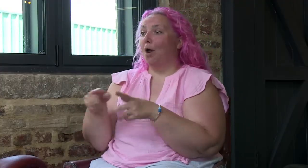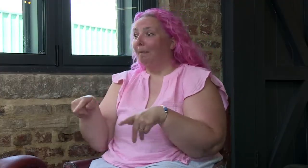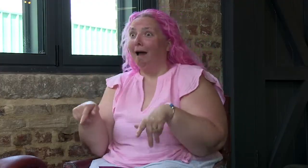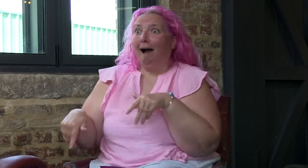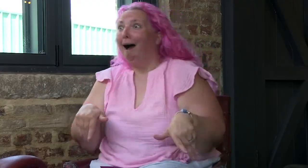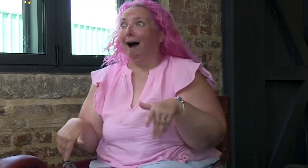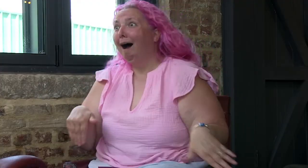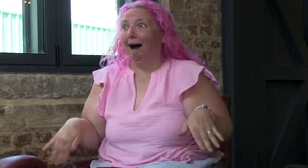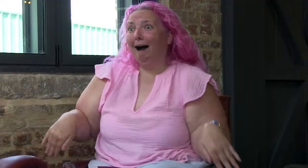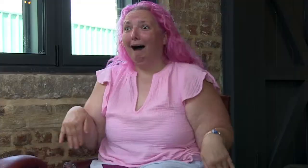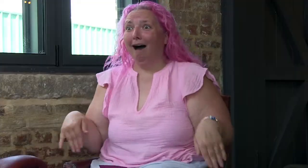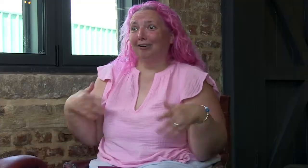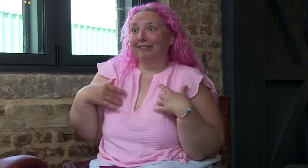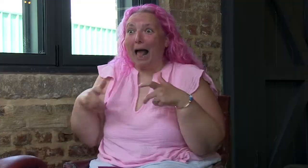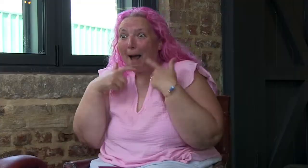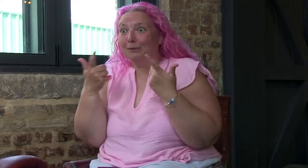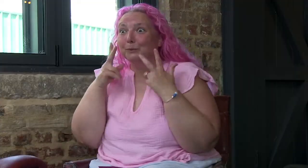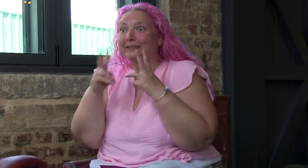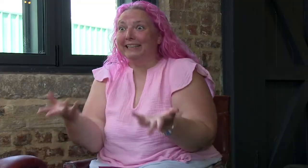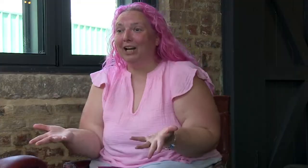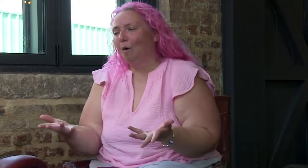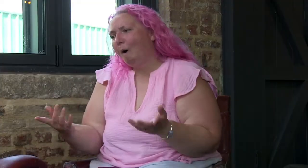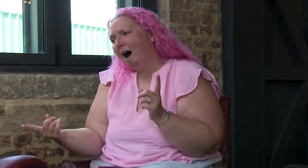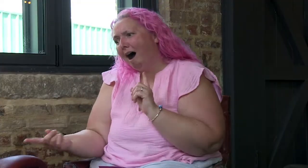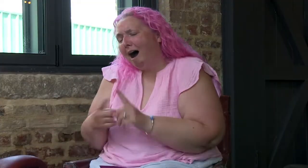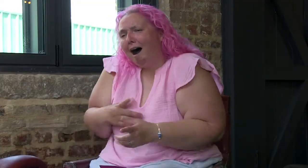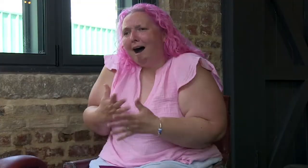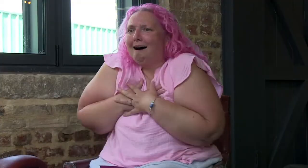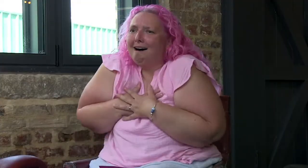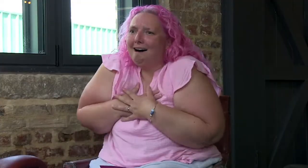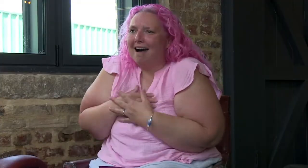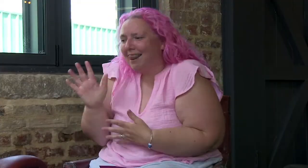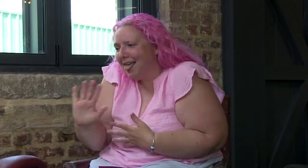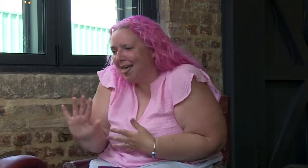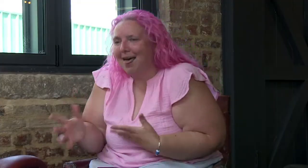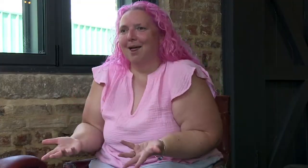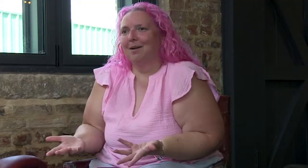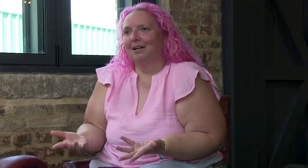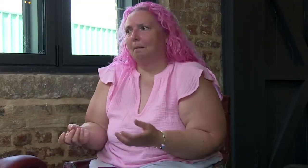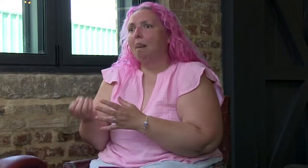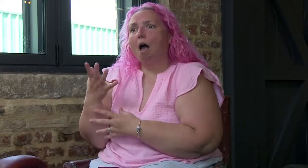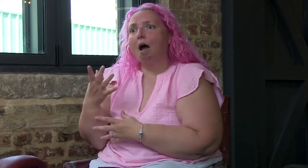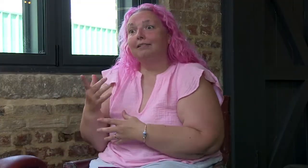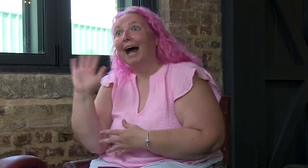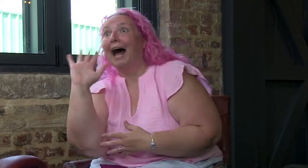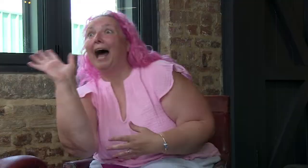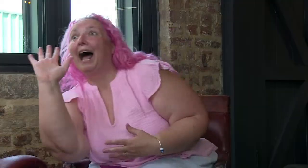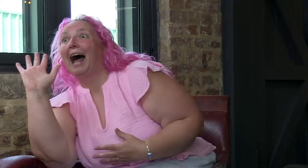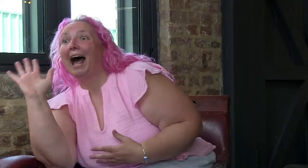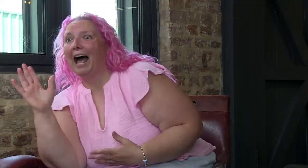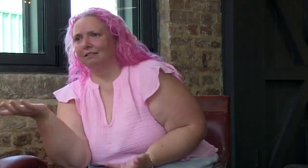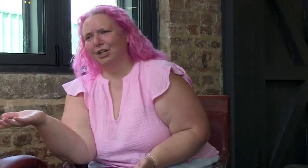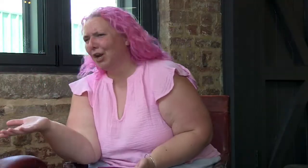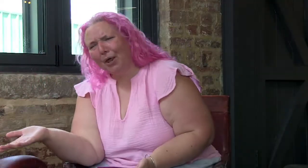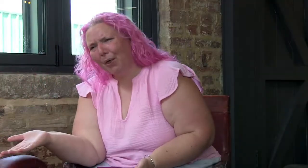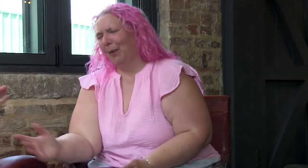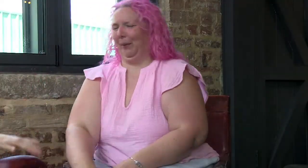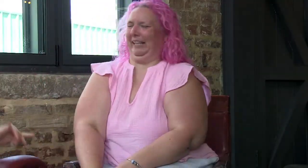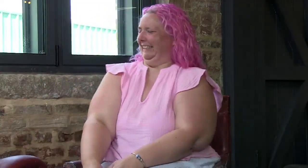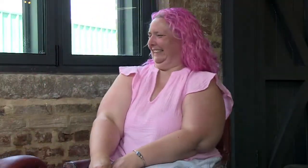be with them, and they're always excited to see you as well, and just having that relationship is so good. Like, plants don't welcome